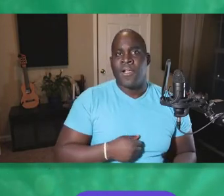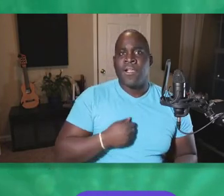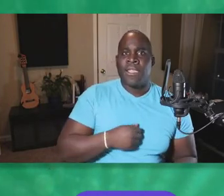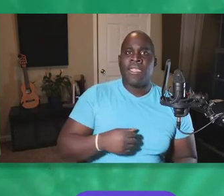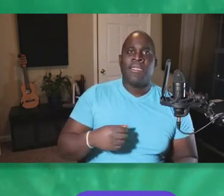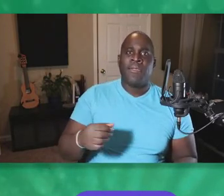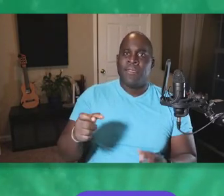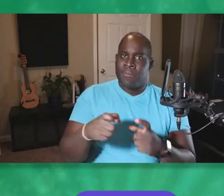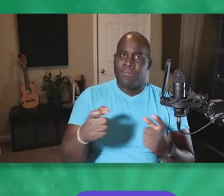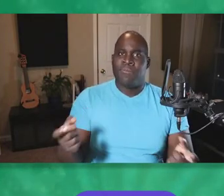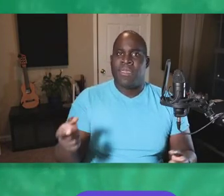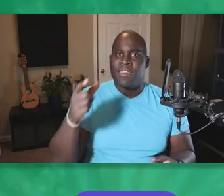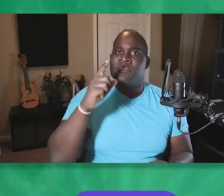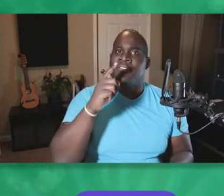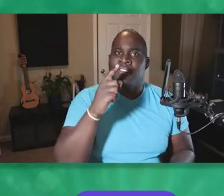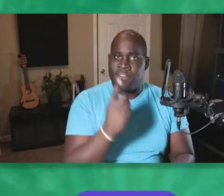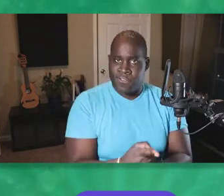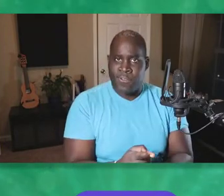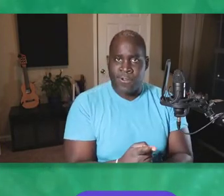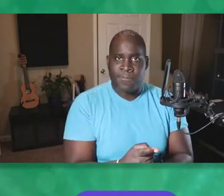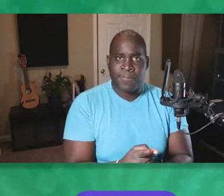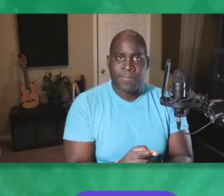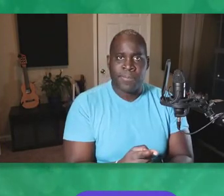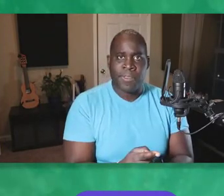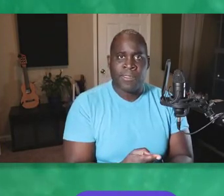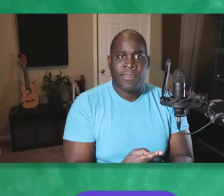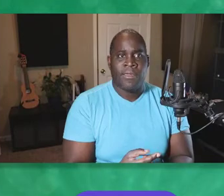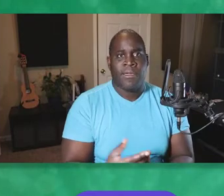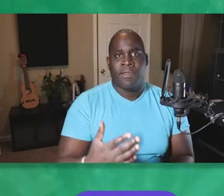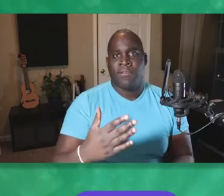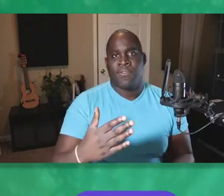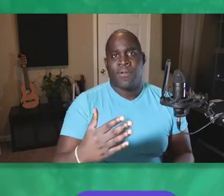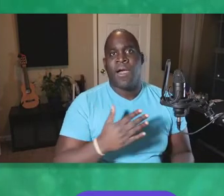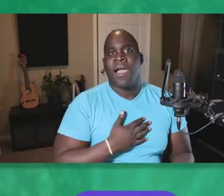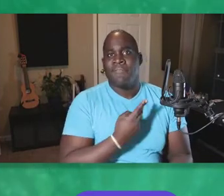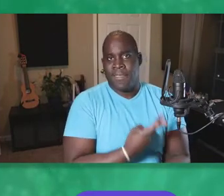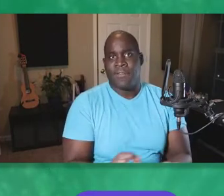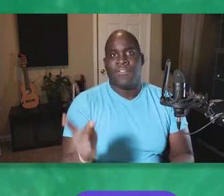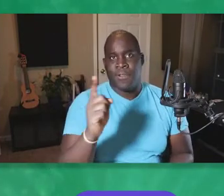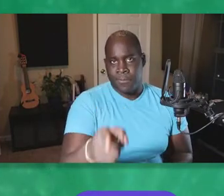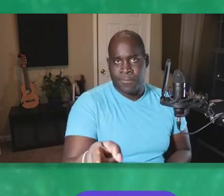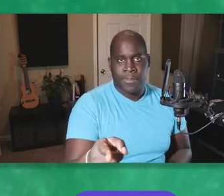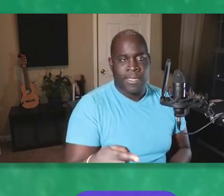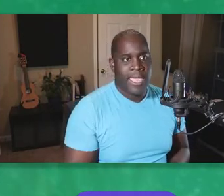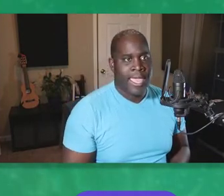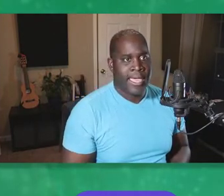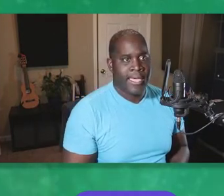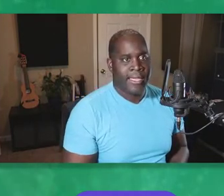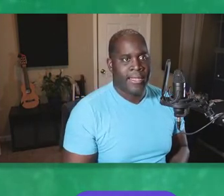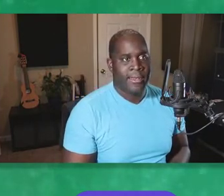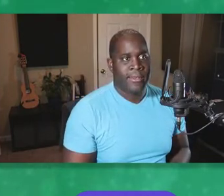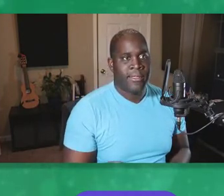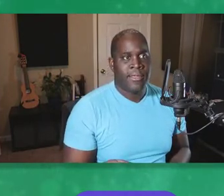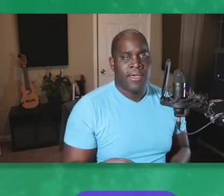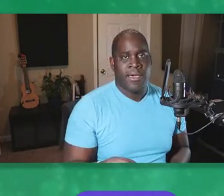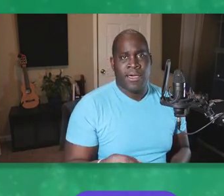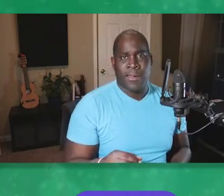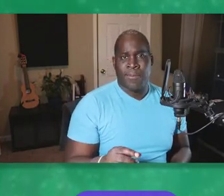I'm sorry, big sister. So I failed you,